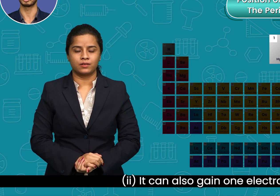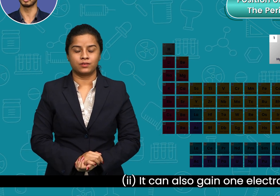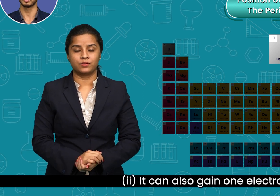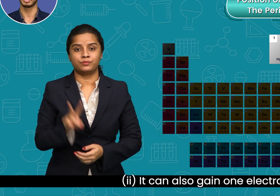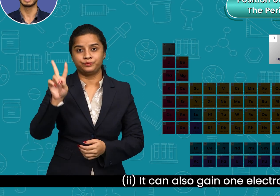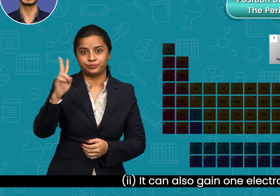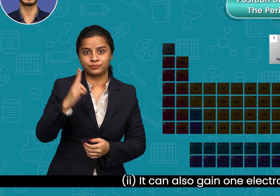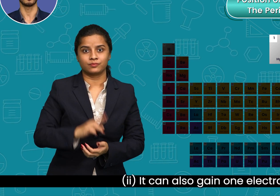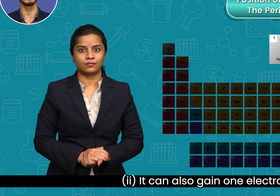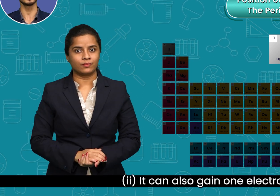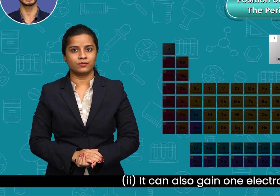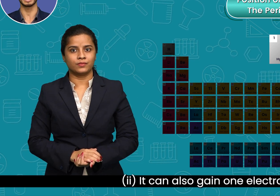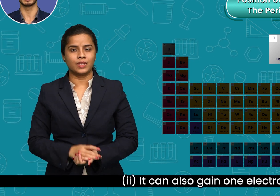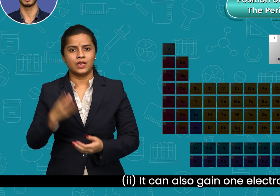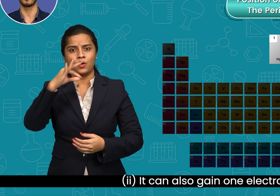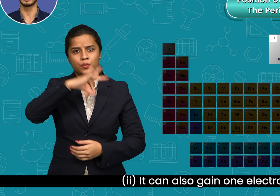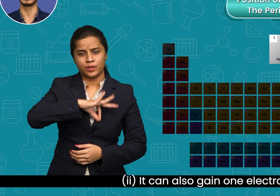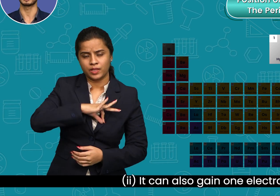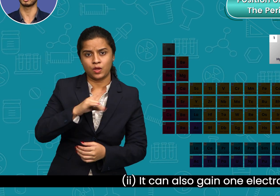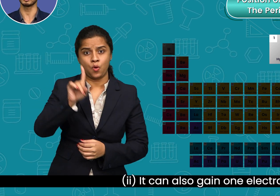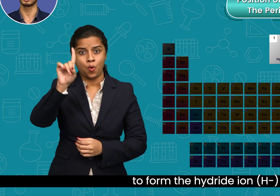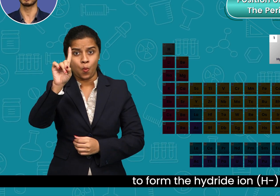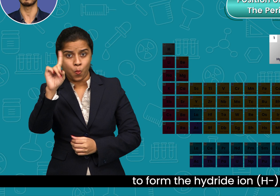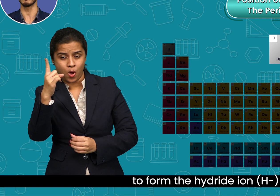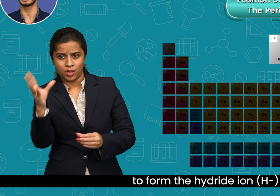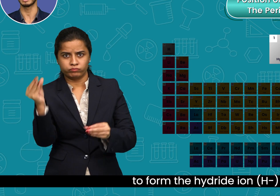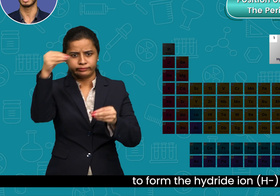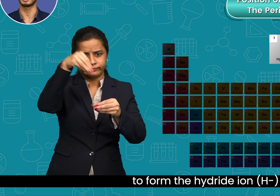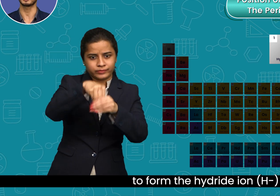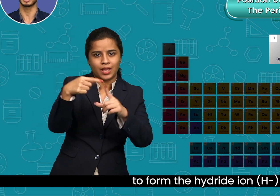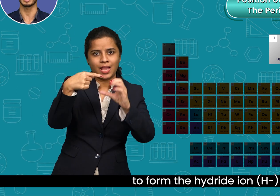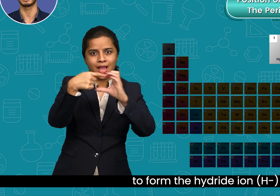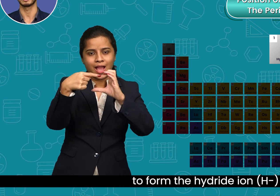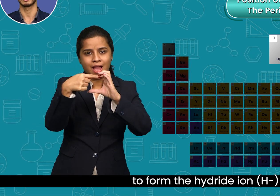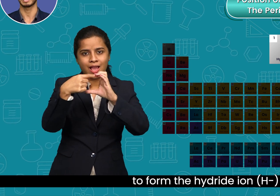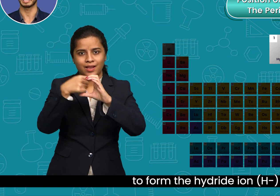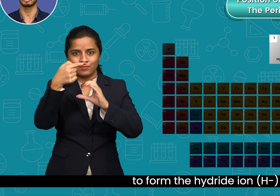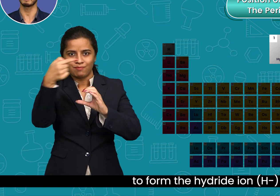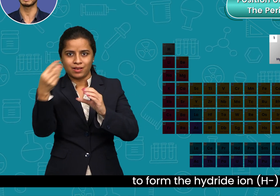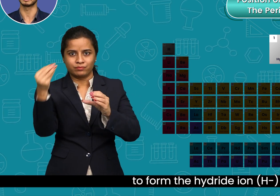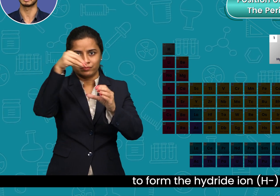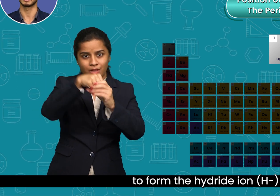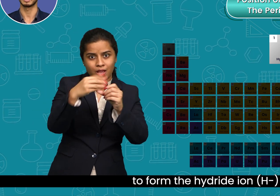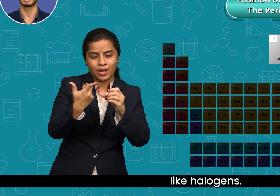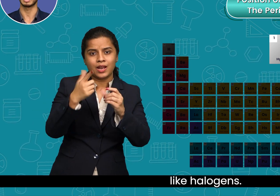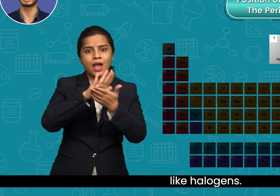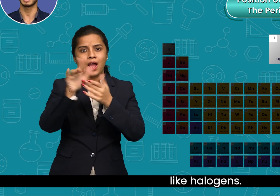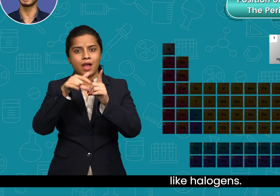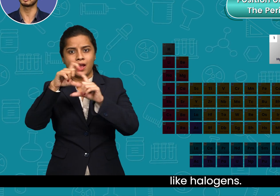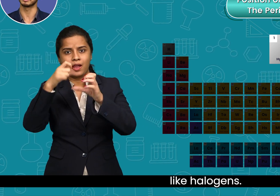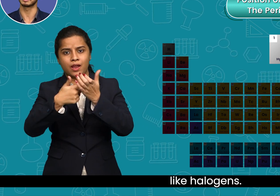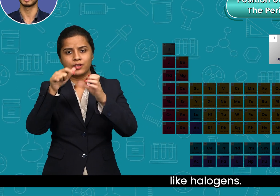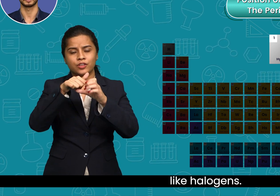Number 2. It can also gain one electron to form the hydrogen ion H-,